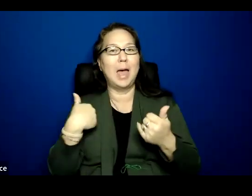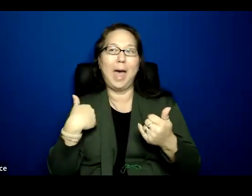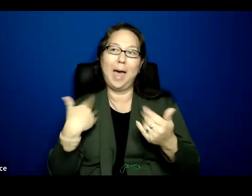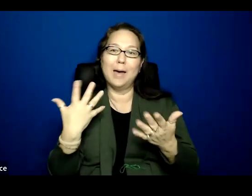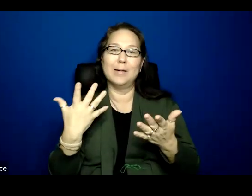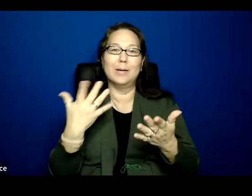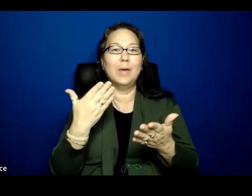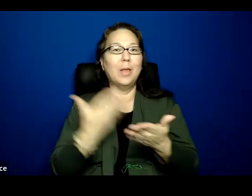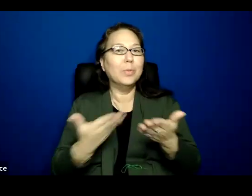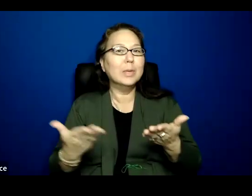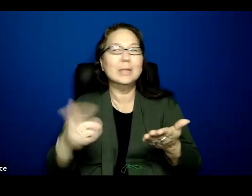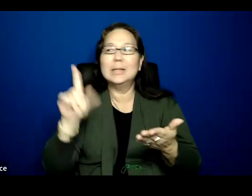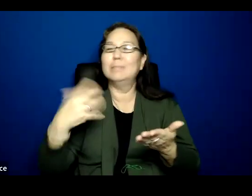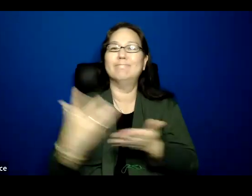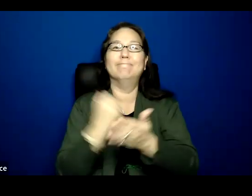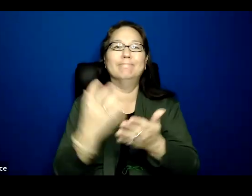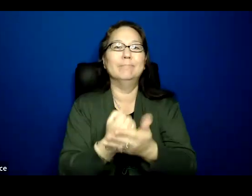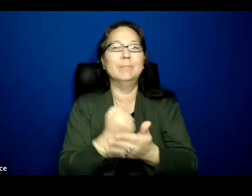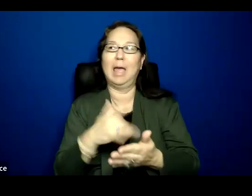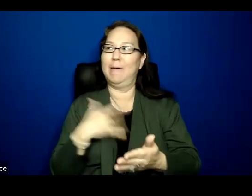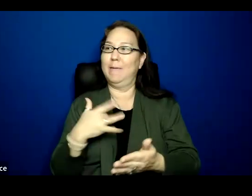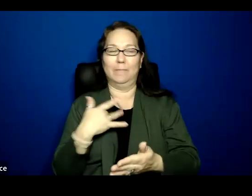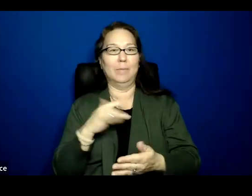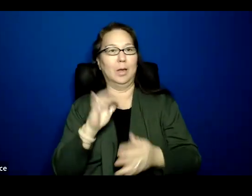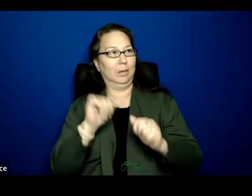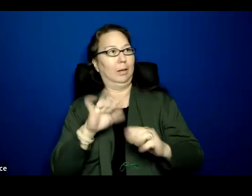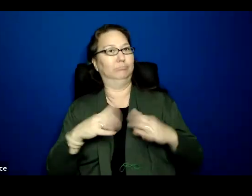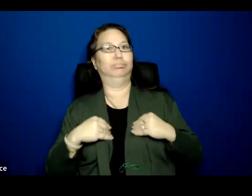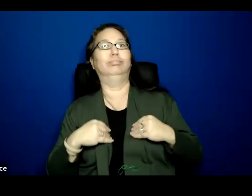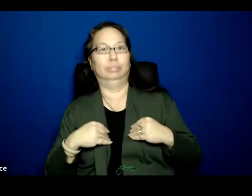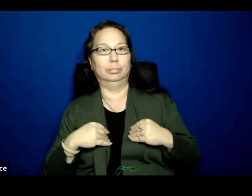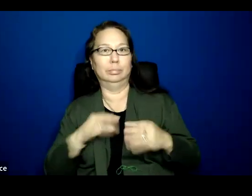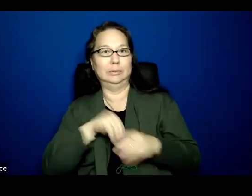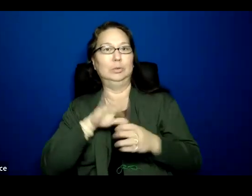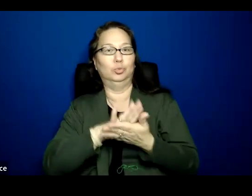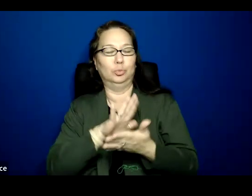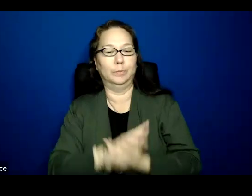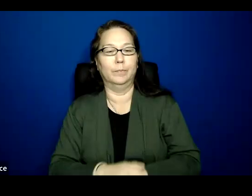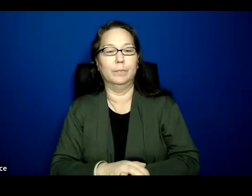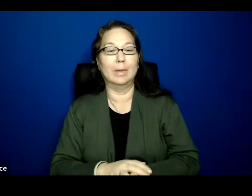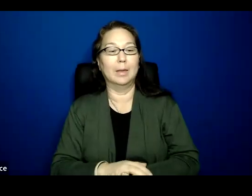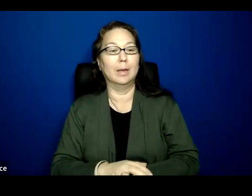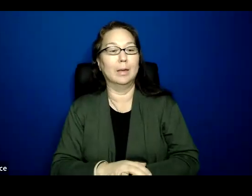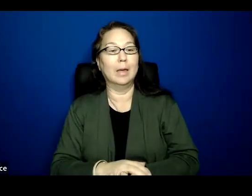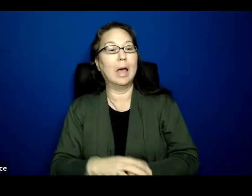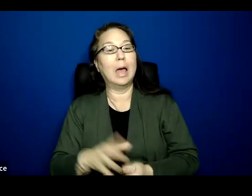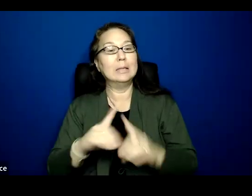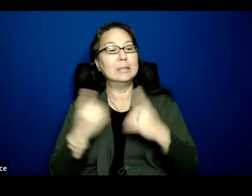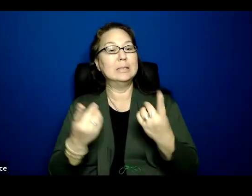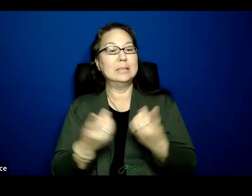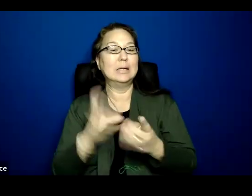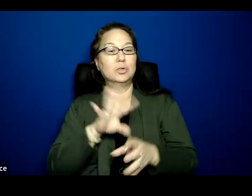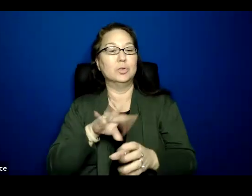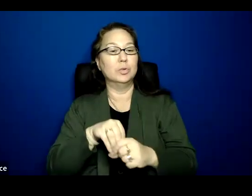academically and socially with a sense of belonging. Our district inclusive educational plan is our roadmap to equity